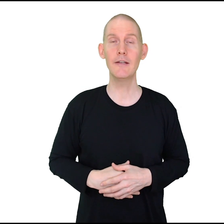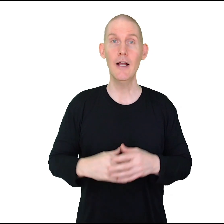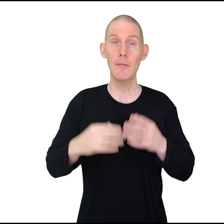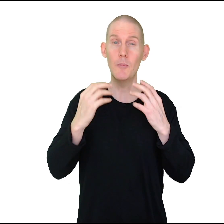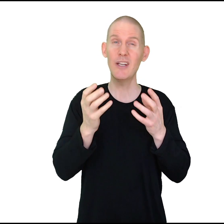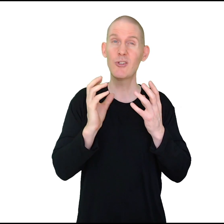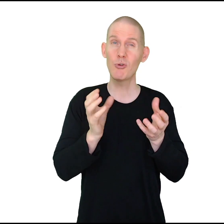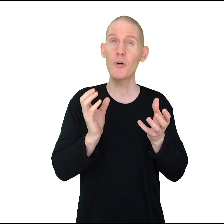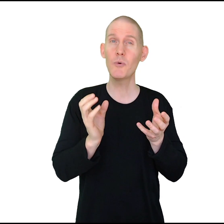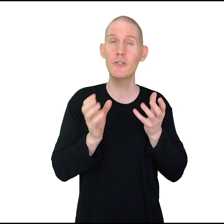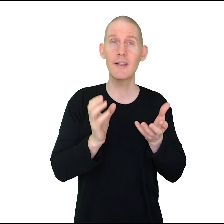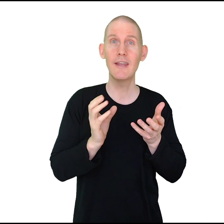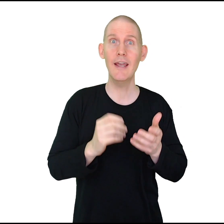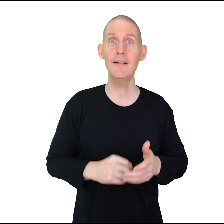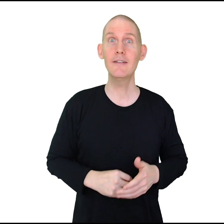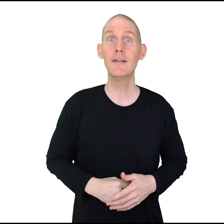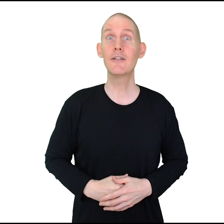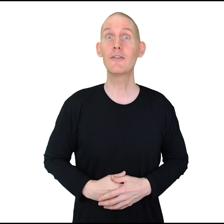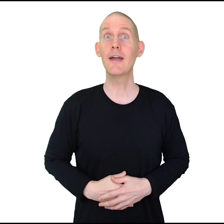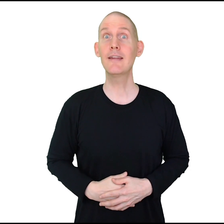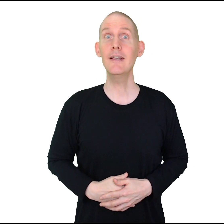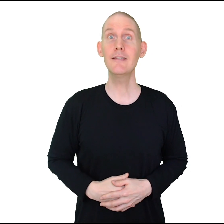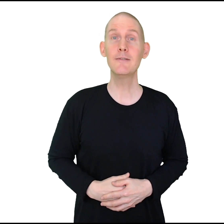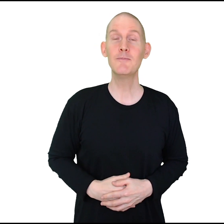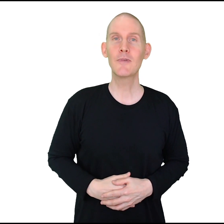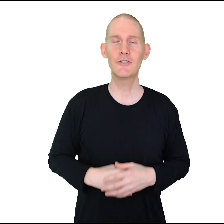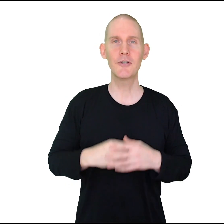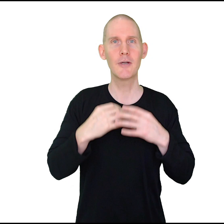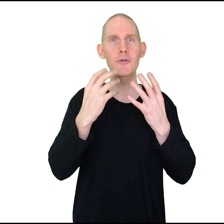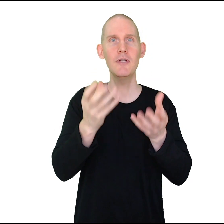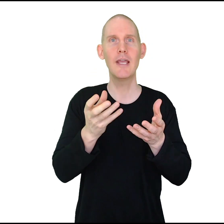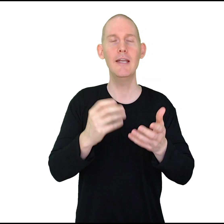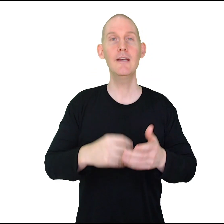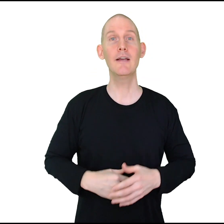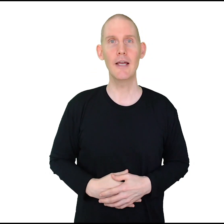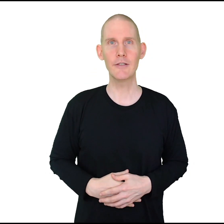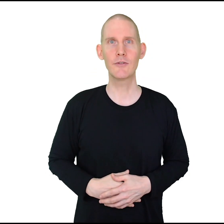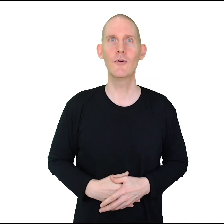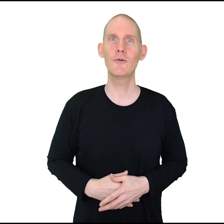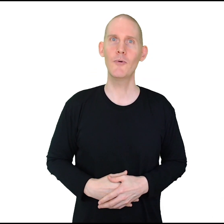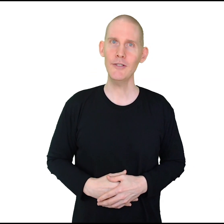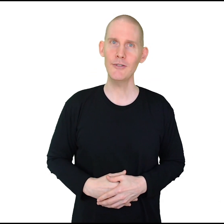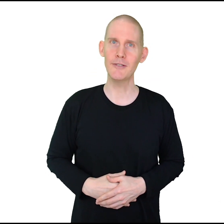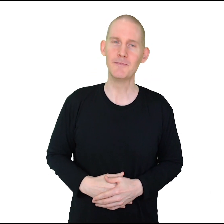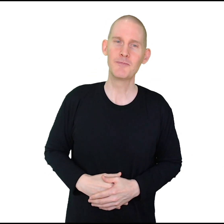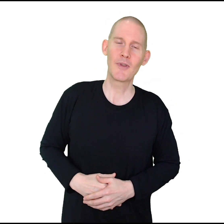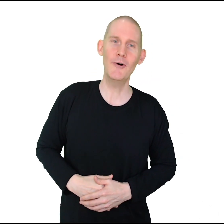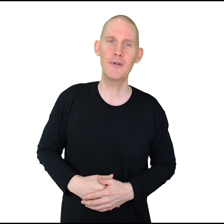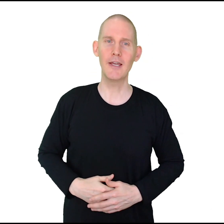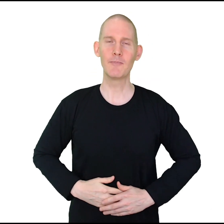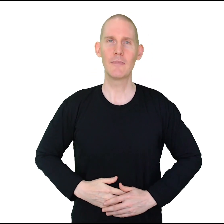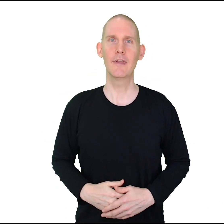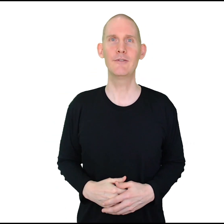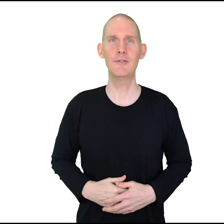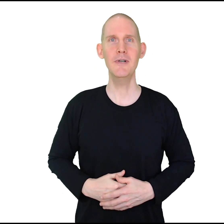But make sure when you're at the end, you're like this, because you're communicating a yes/no question. Okay, let's do it. Here we